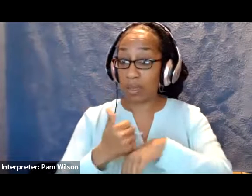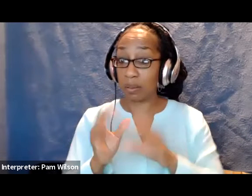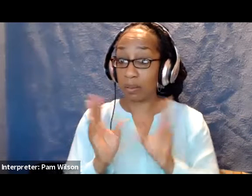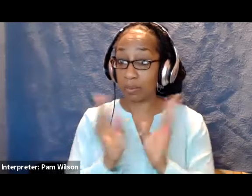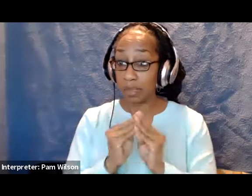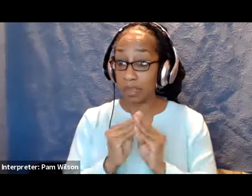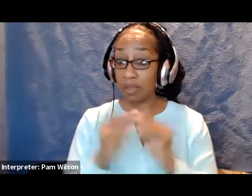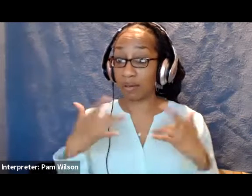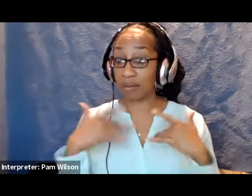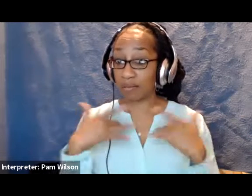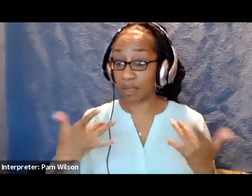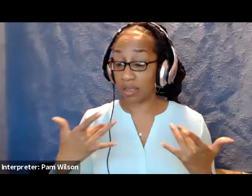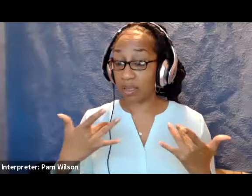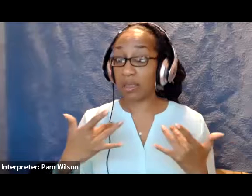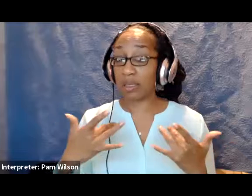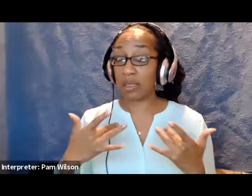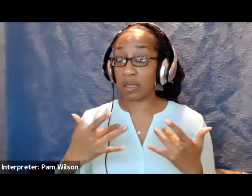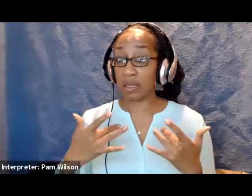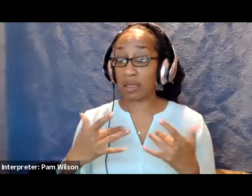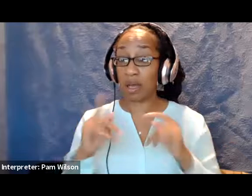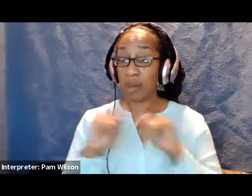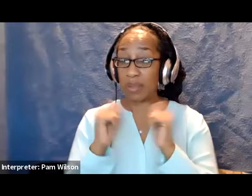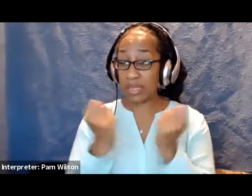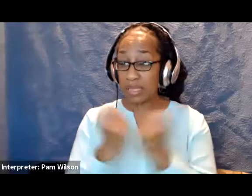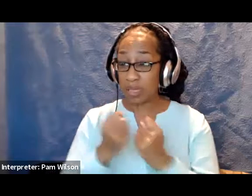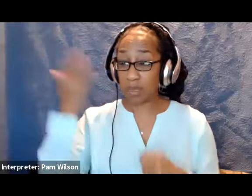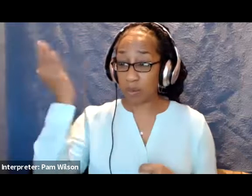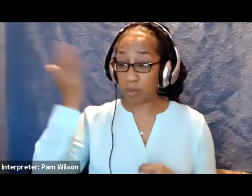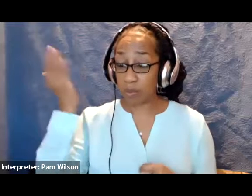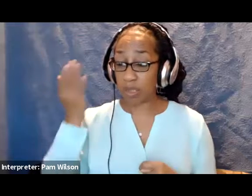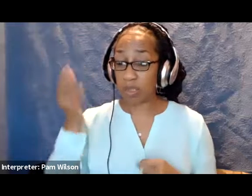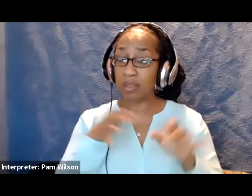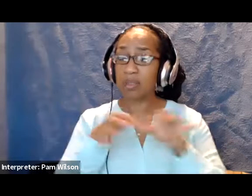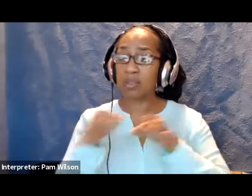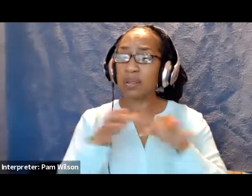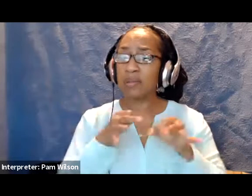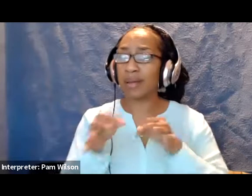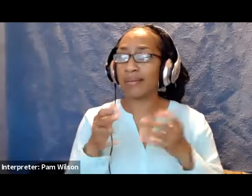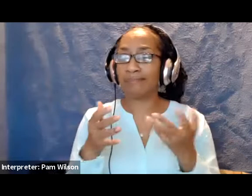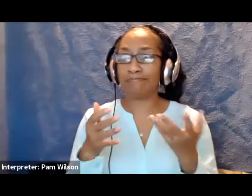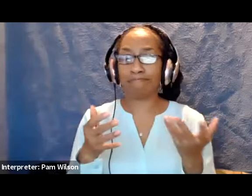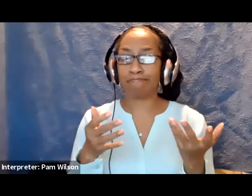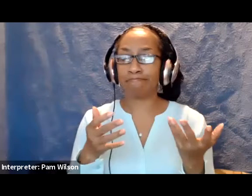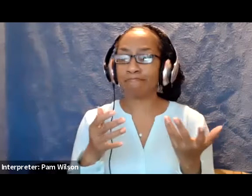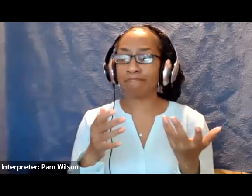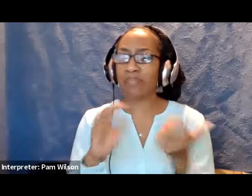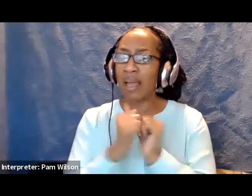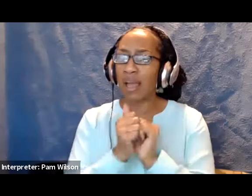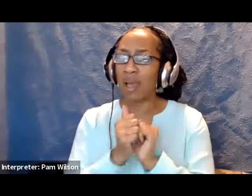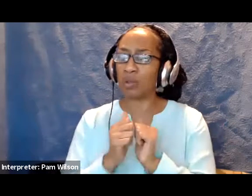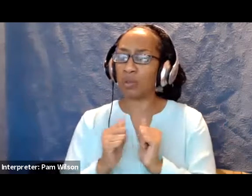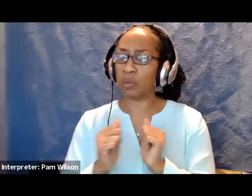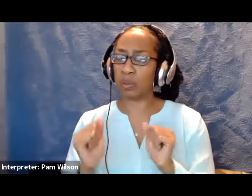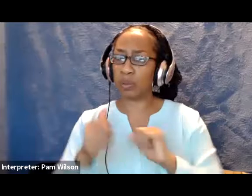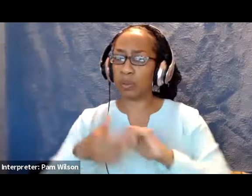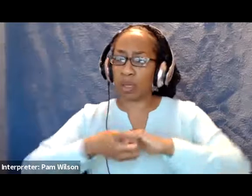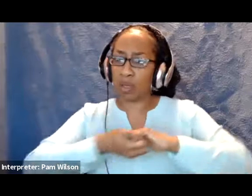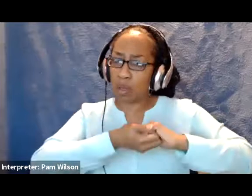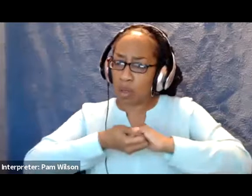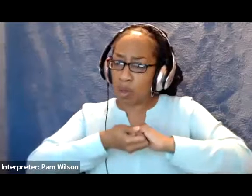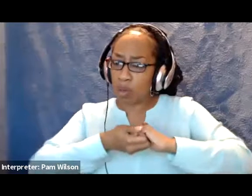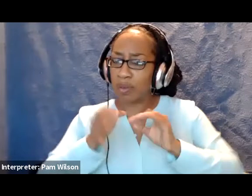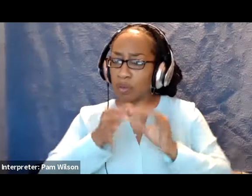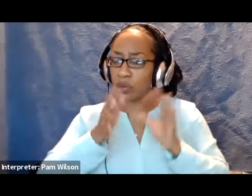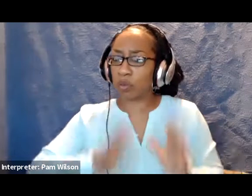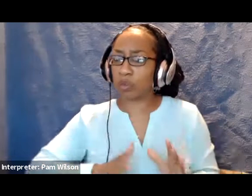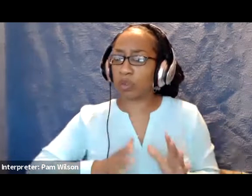team know that's presenting how to work with an interpreter and make the presentation